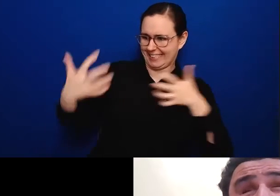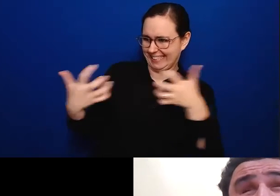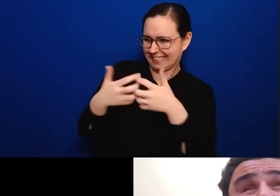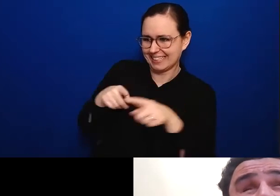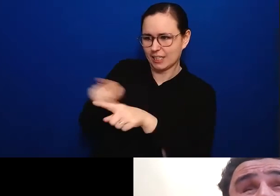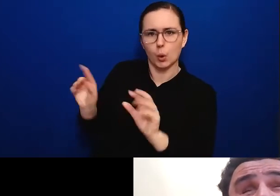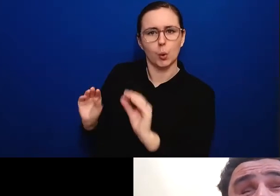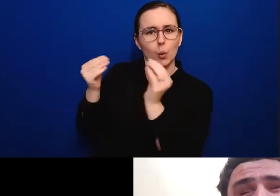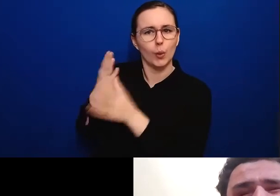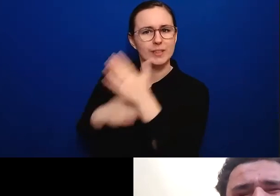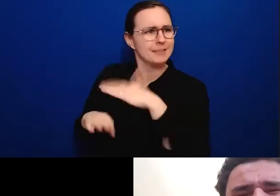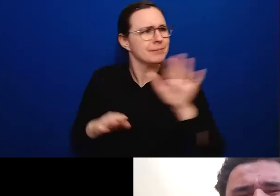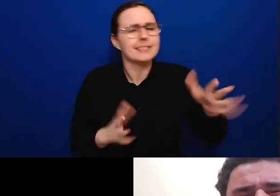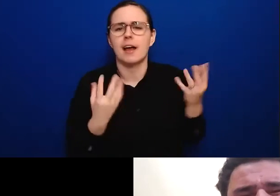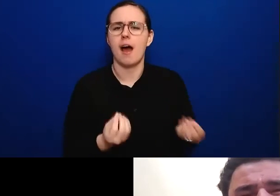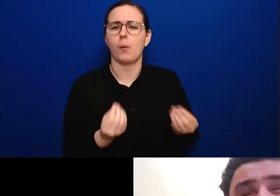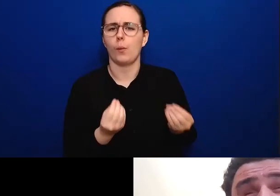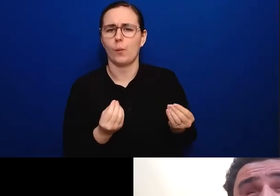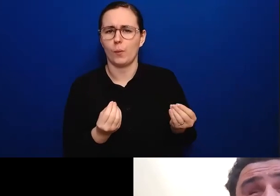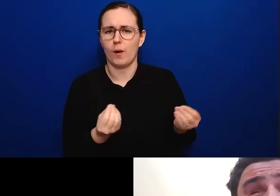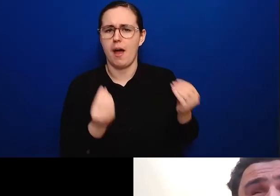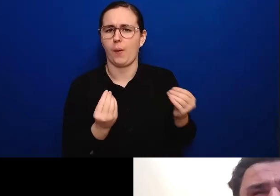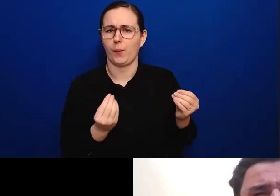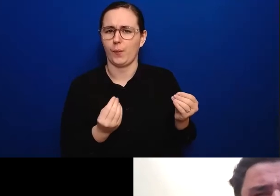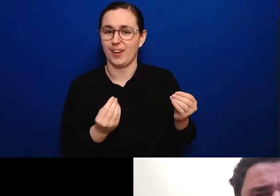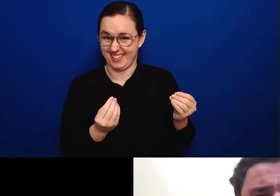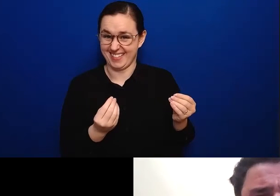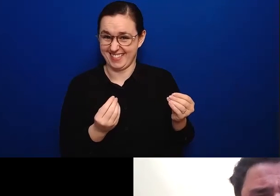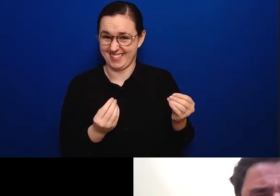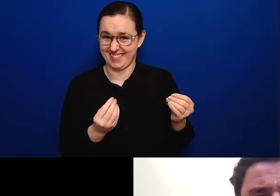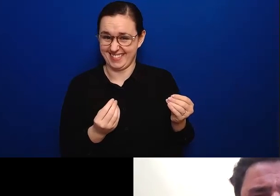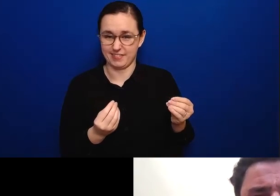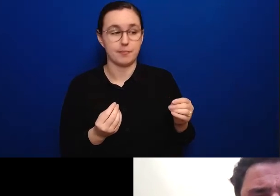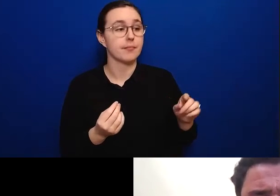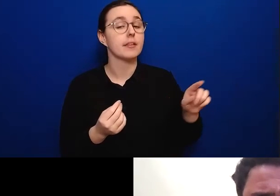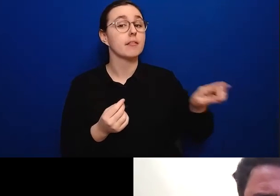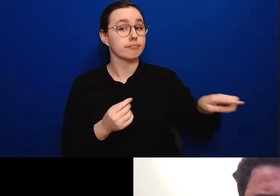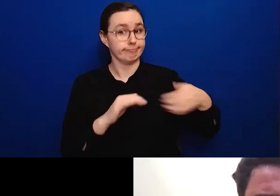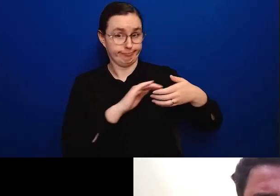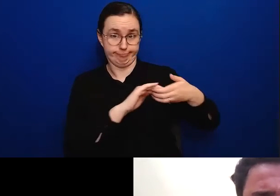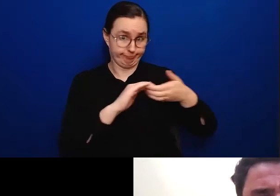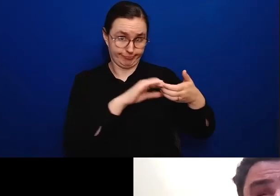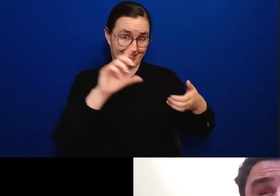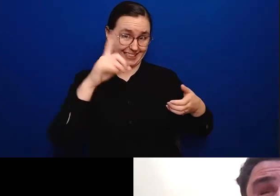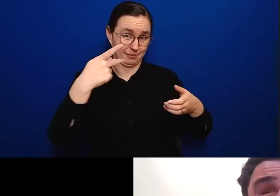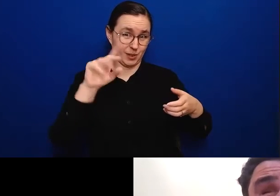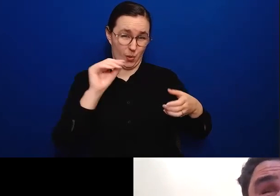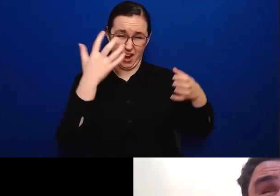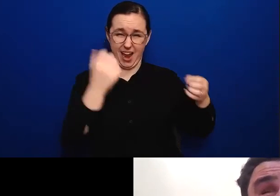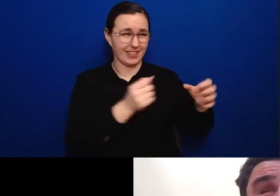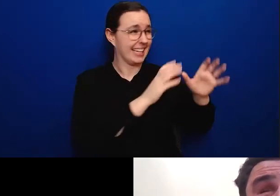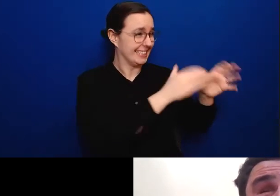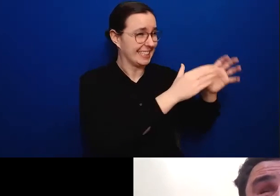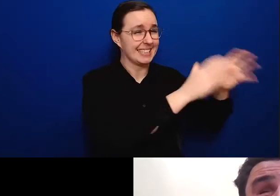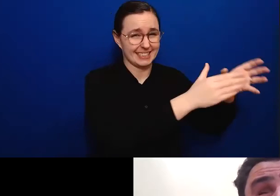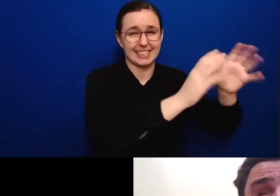need to inform the organizations of persons with disabilities about the benefits of inclusion of persons with disabilities in their processes.